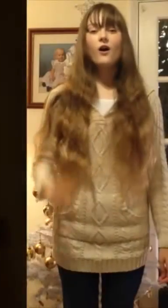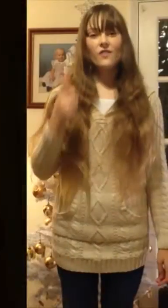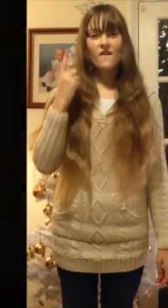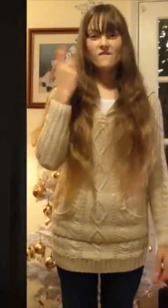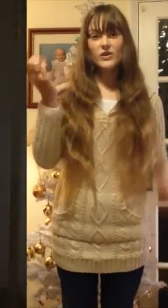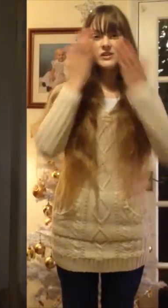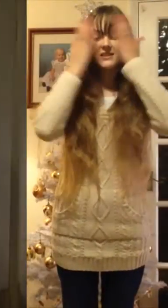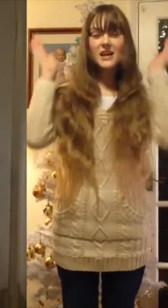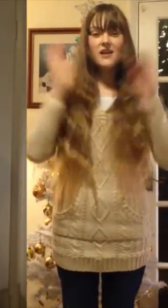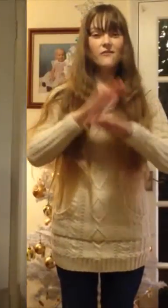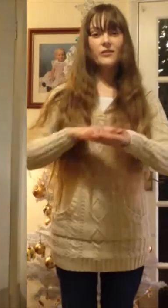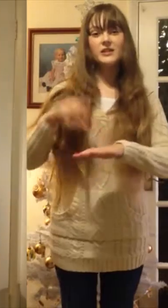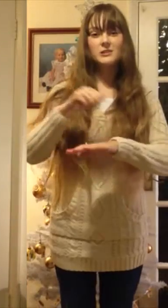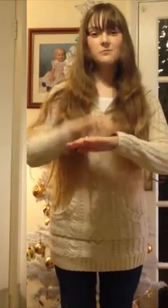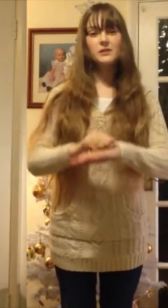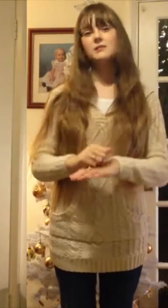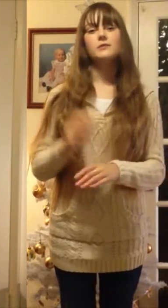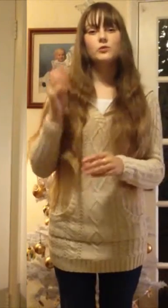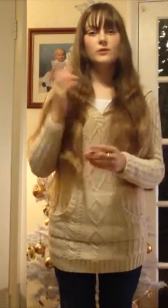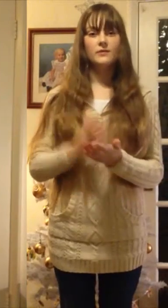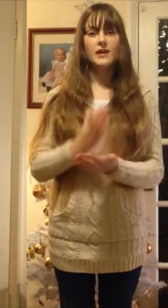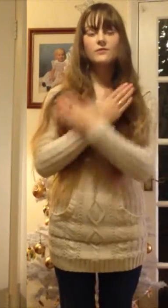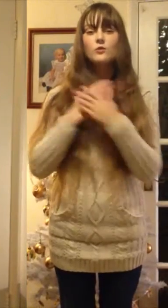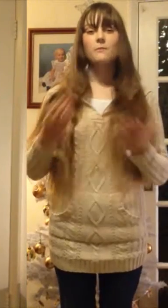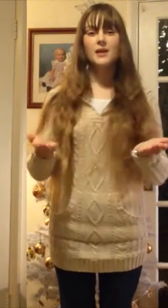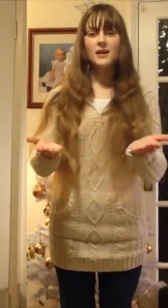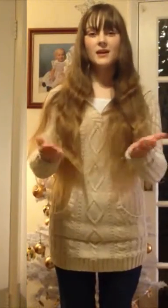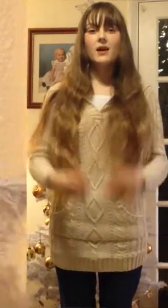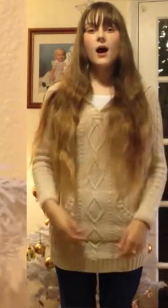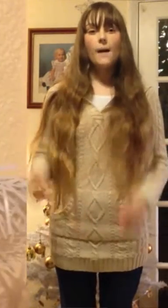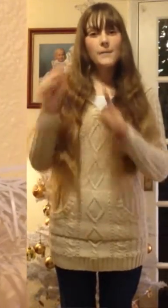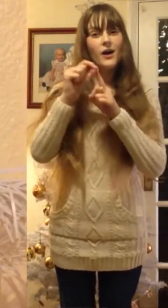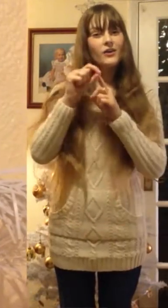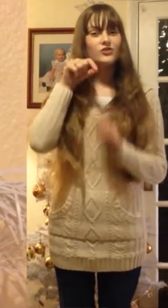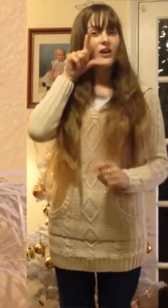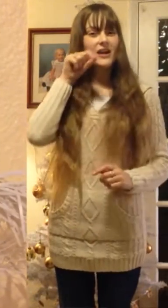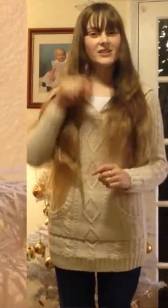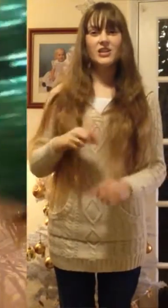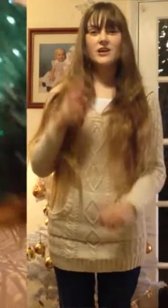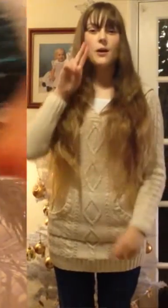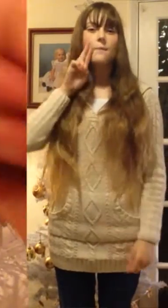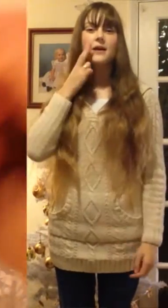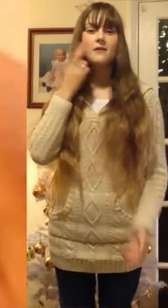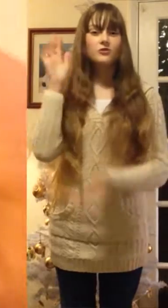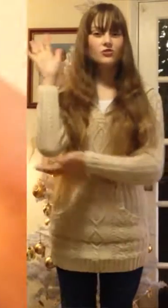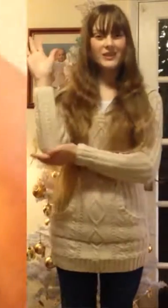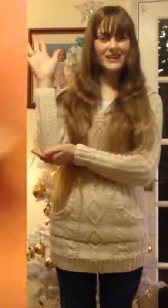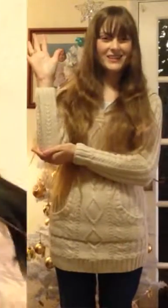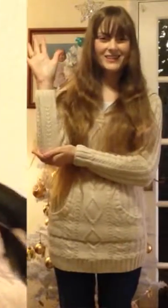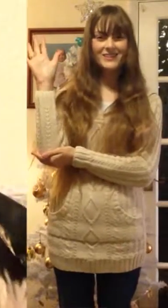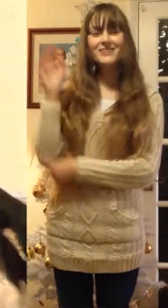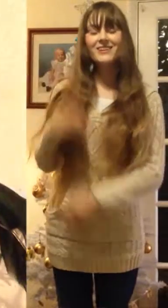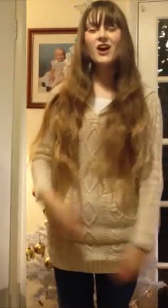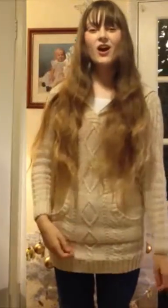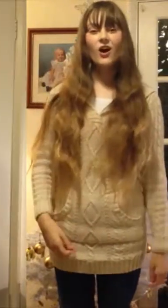On the first day of Christmas, my true love gave to me, a partridge in a pear tree.